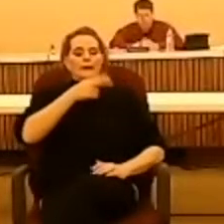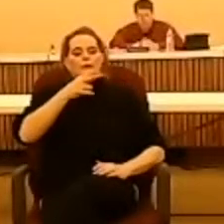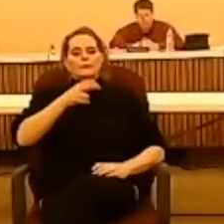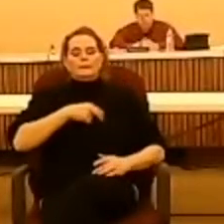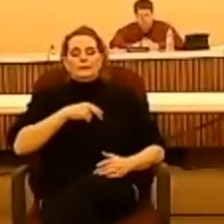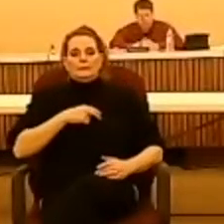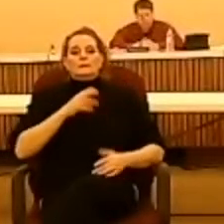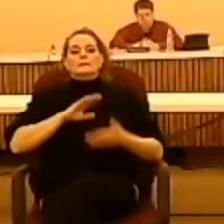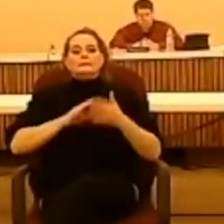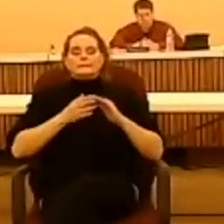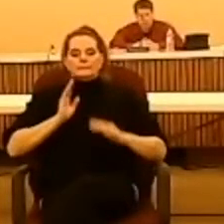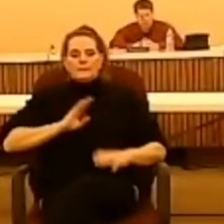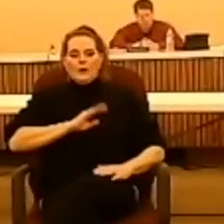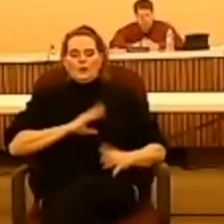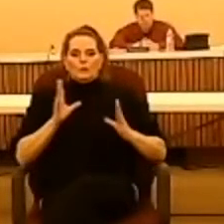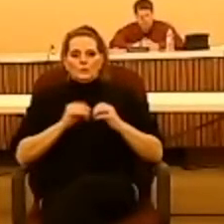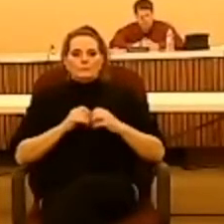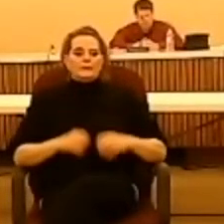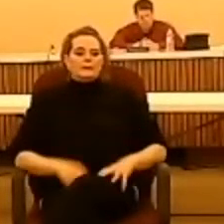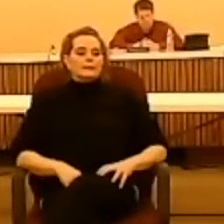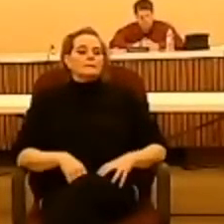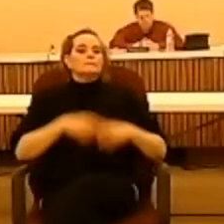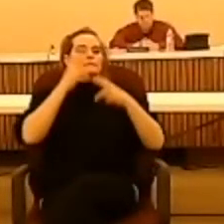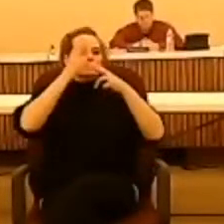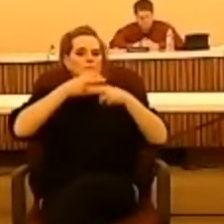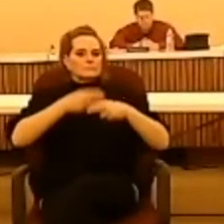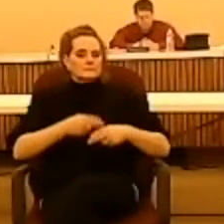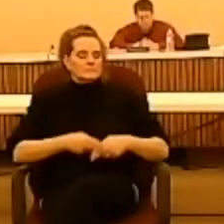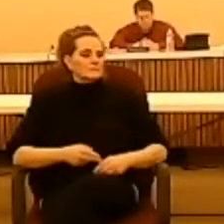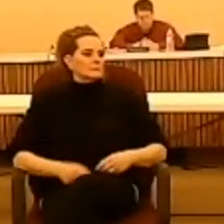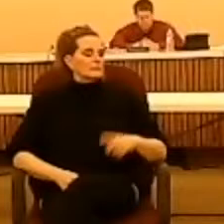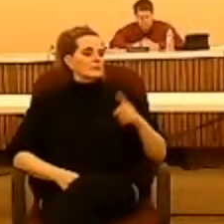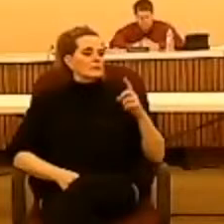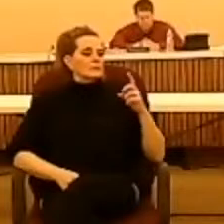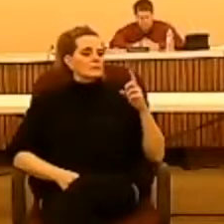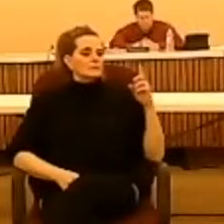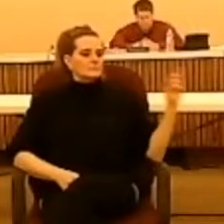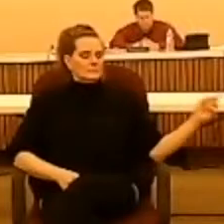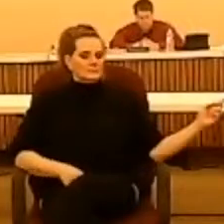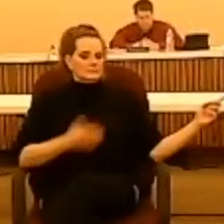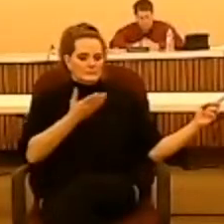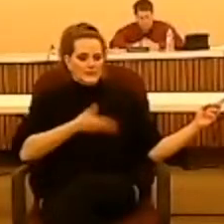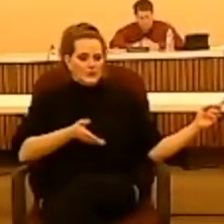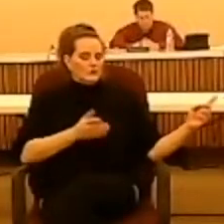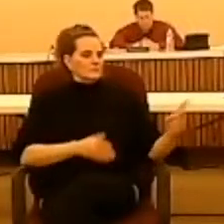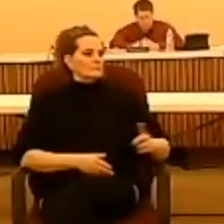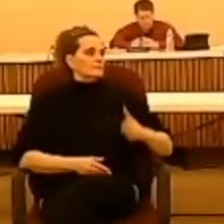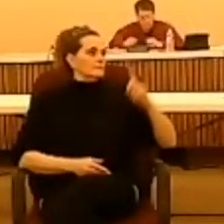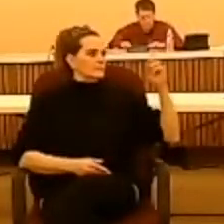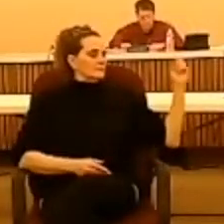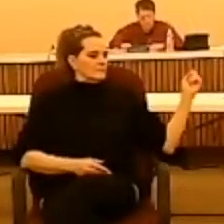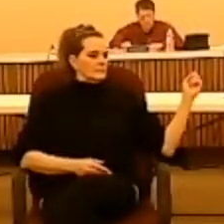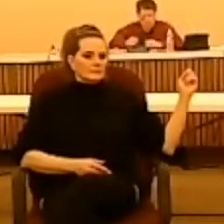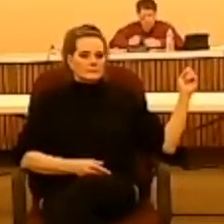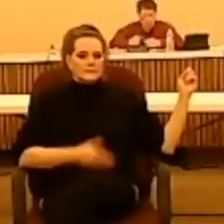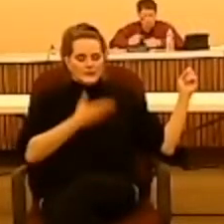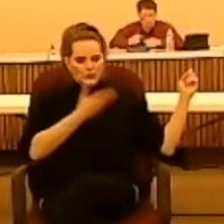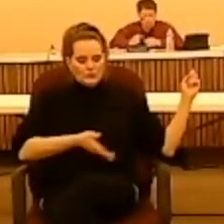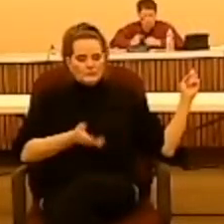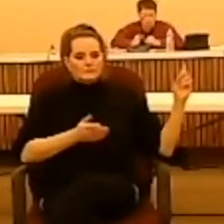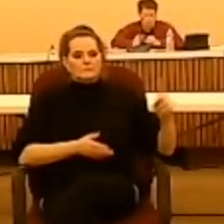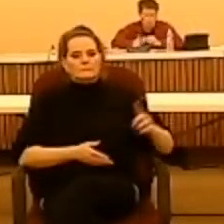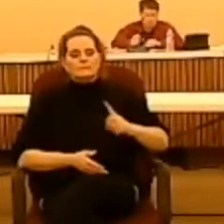Board meeting. Please call the roll. Councilmember Barley, Here. Councilmember Stafford.